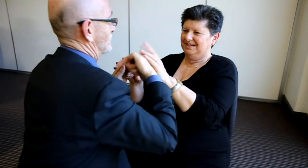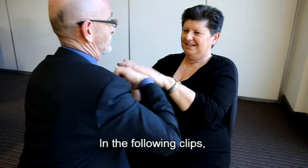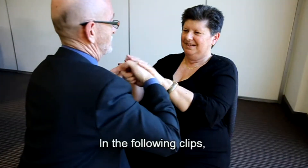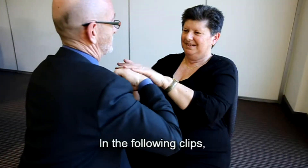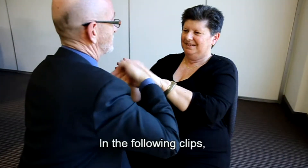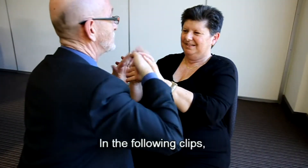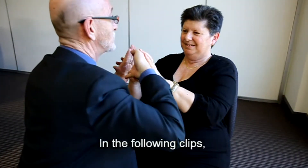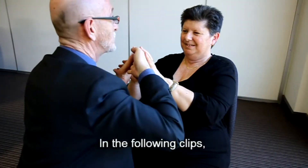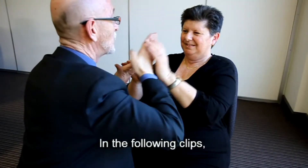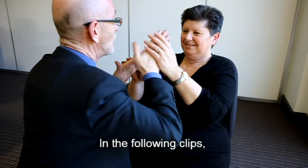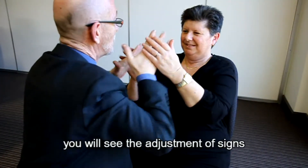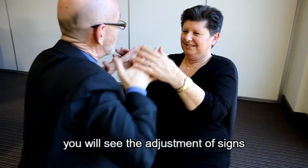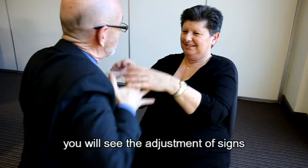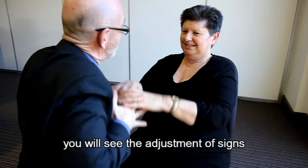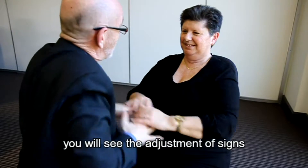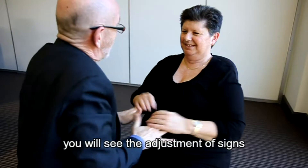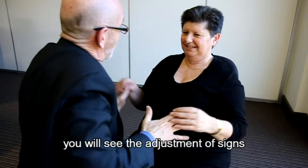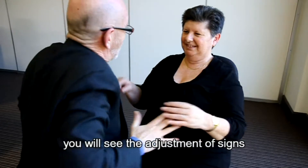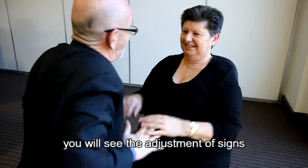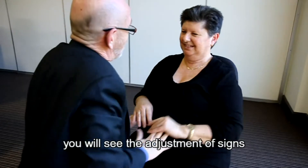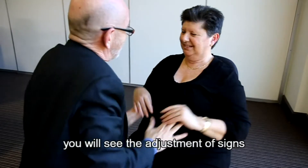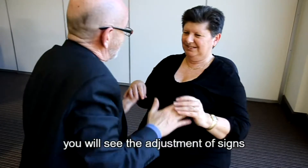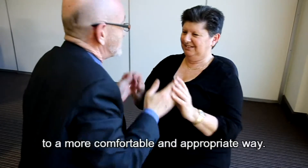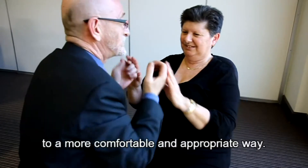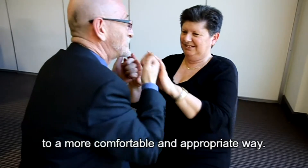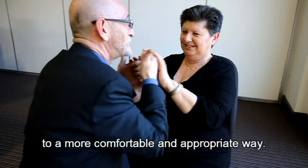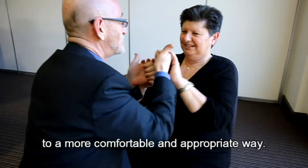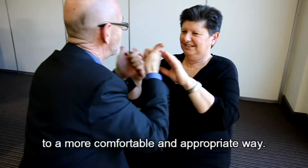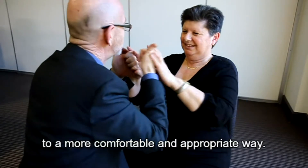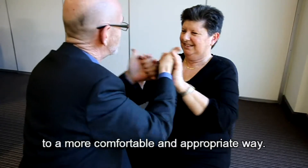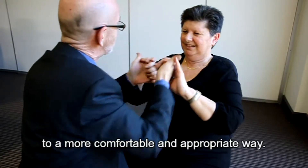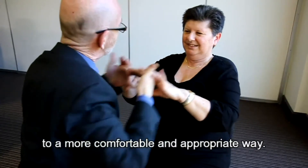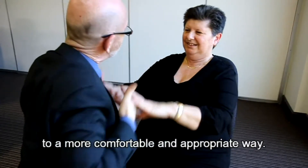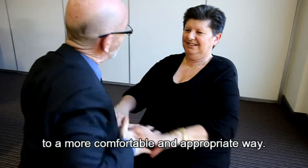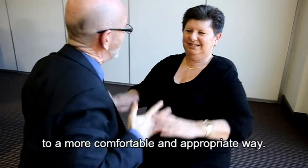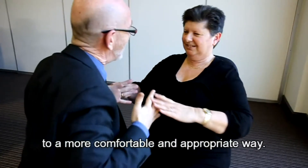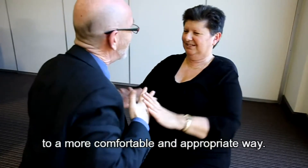In the following clips you will see the adjustment of signs to a more comfortable and appropriate way.